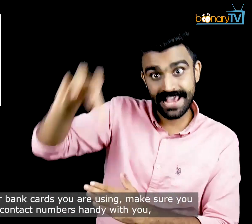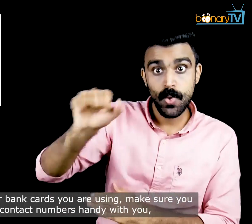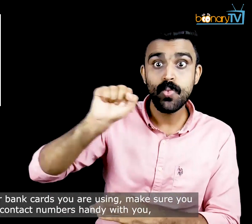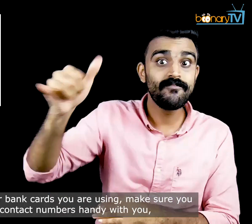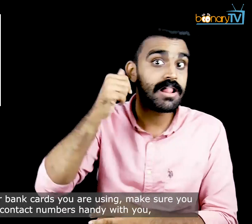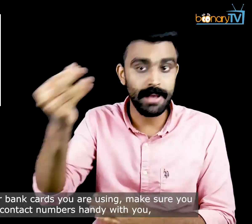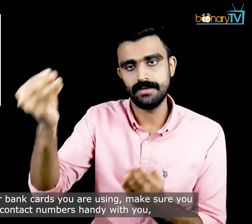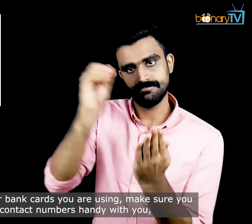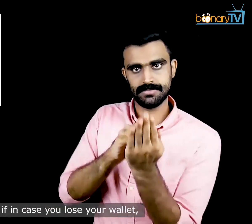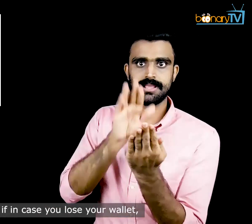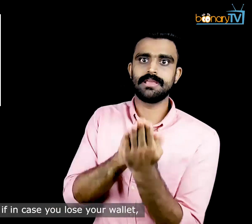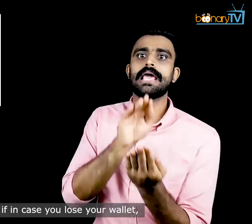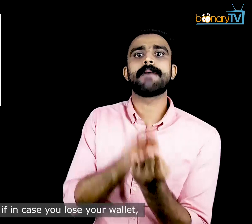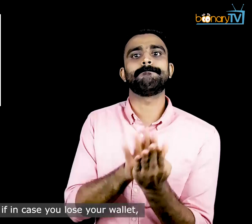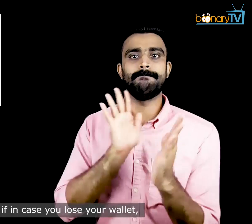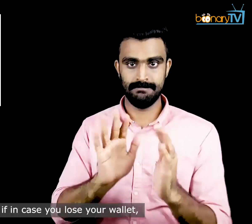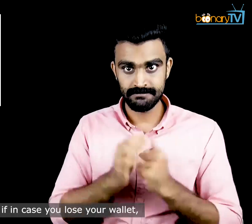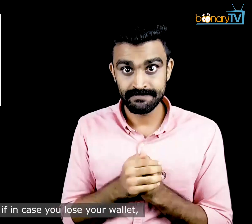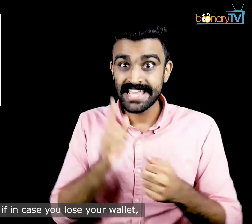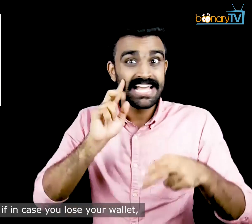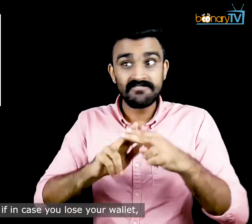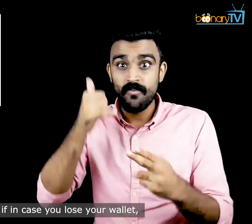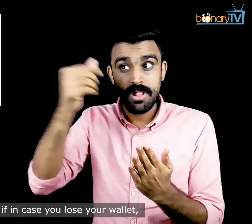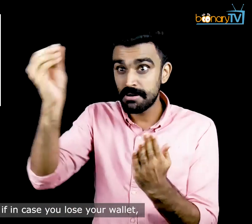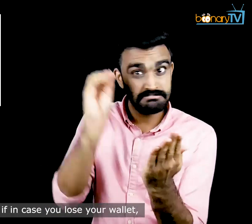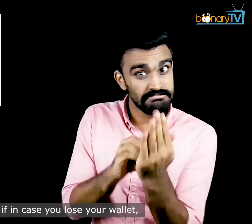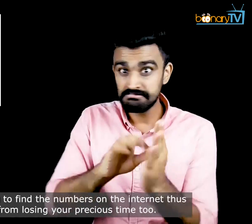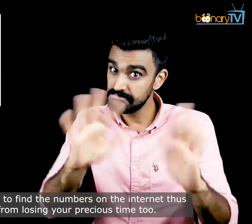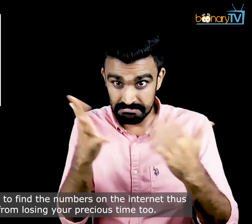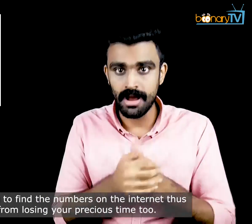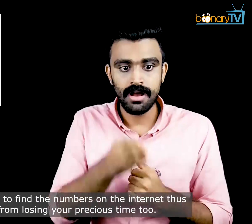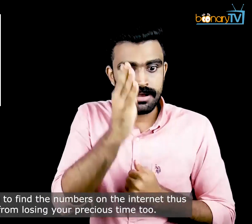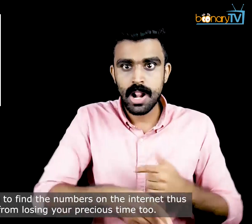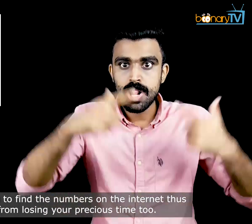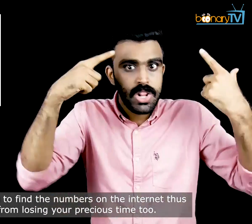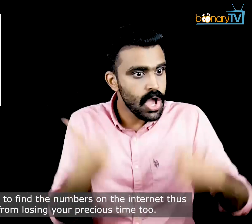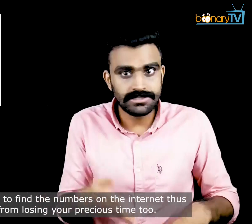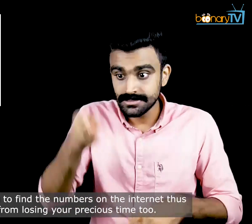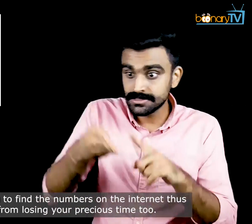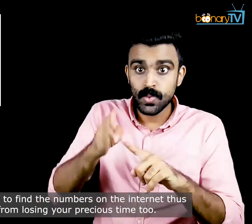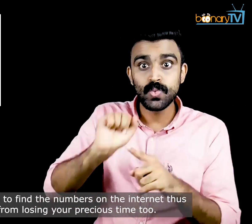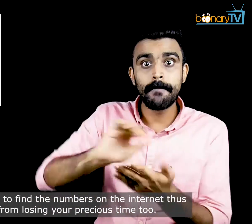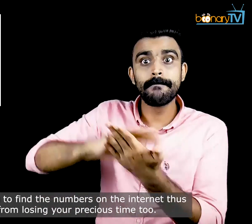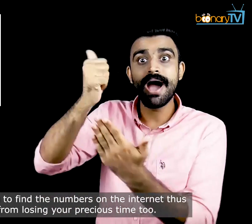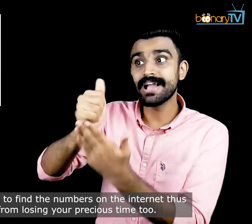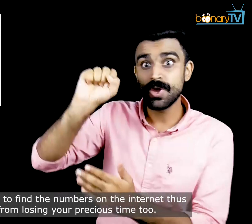handy with you so that in case you lose your wallet, you're not panicking to find the numbers on the